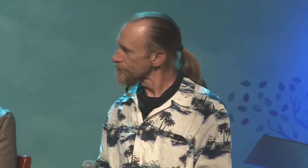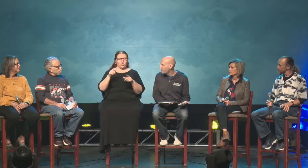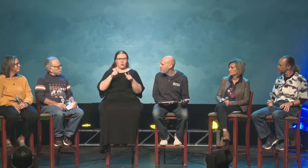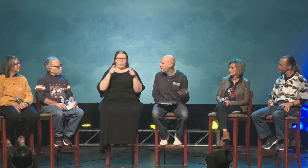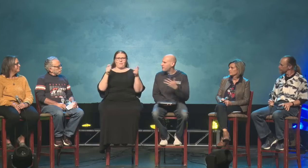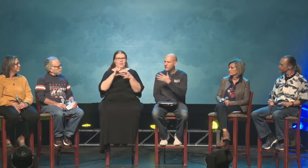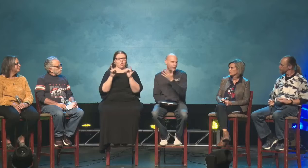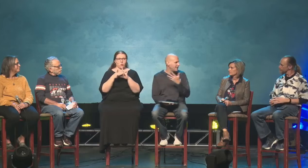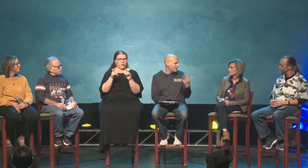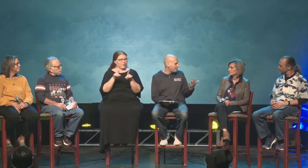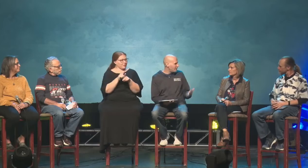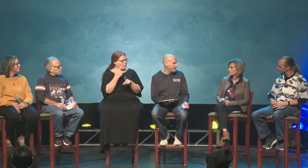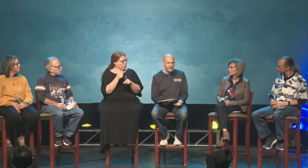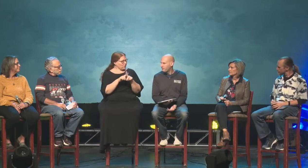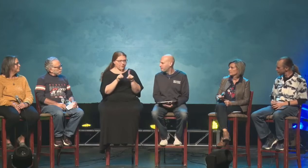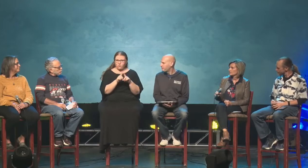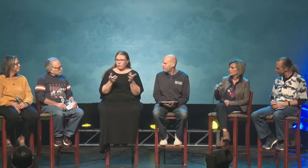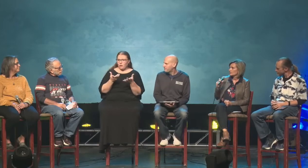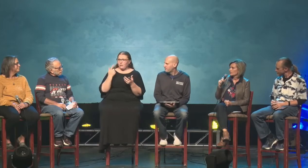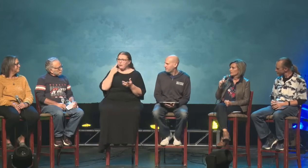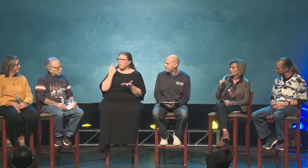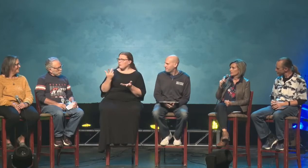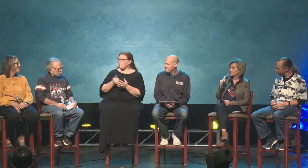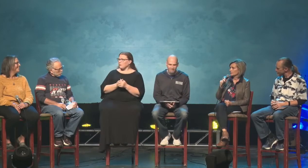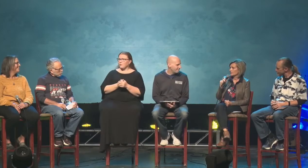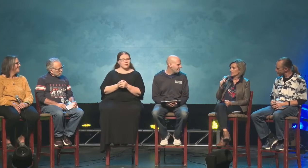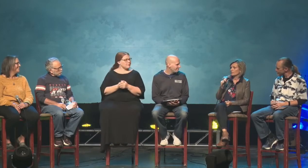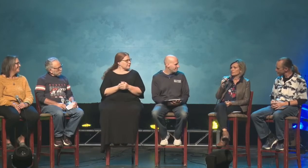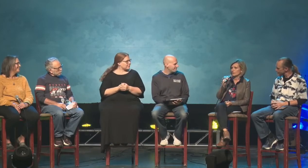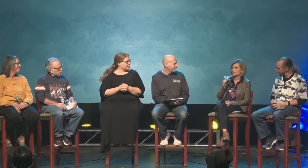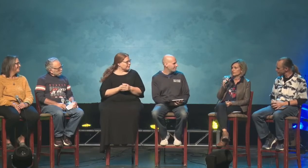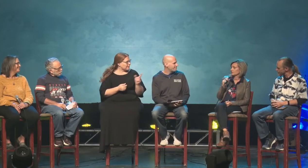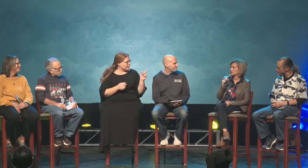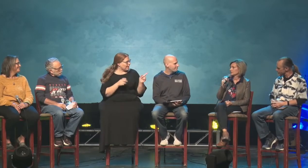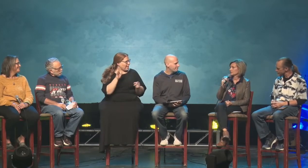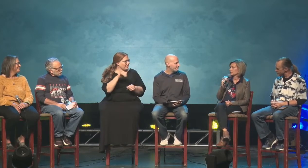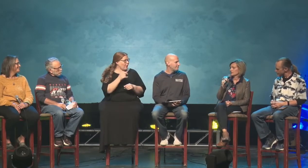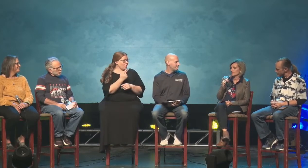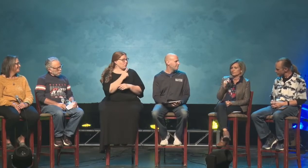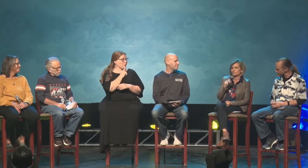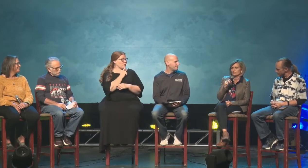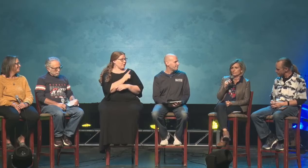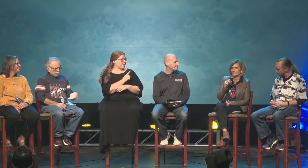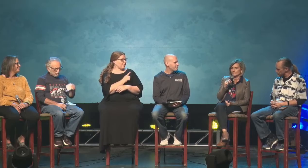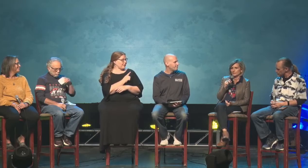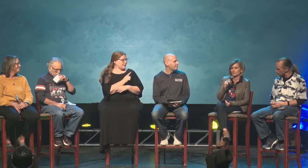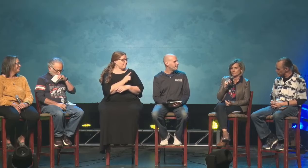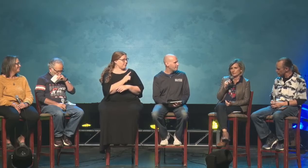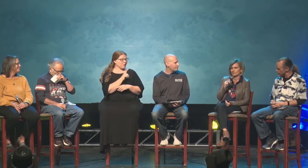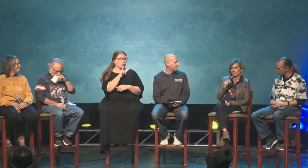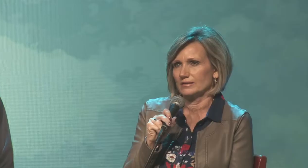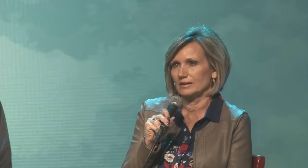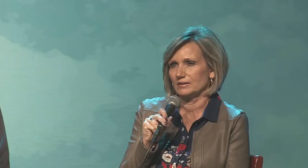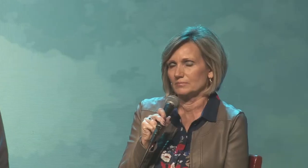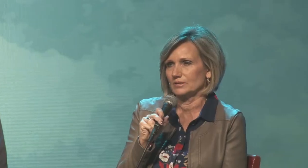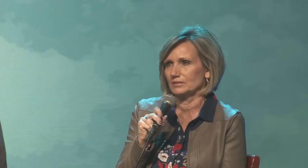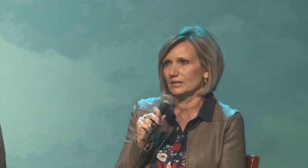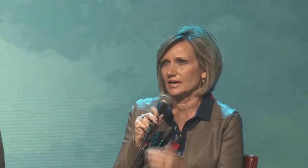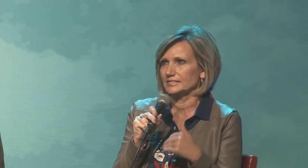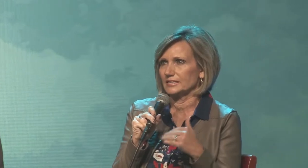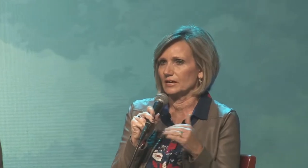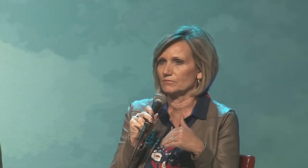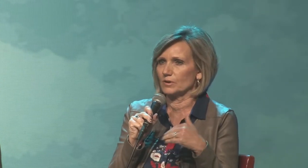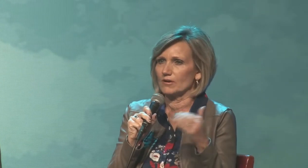Same one for anybody, or different, or what do you think? Yeah, I mean, that one definitely resonated with me a lot.